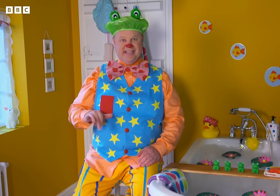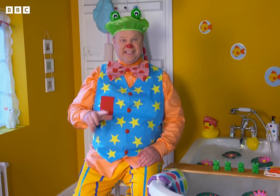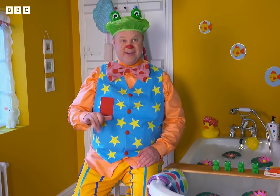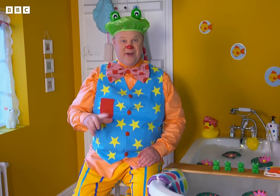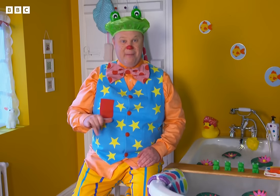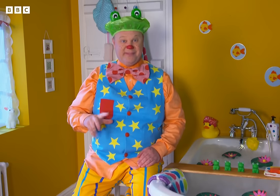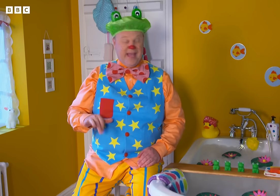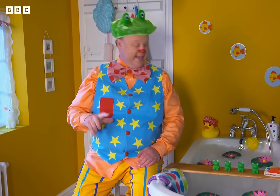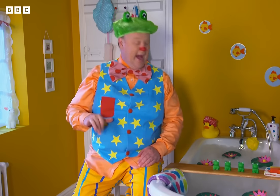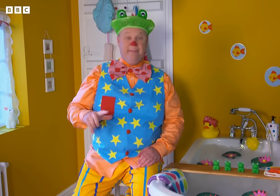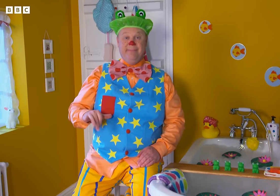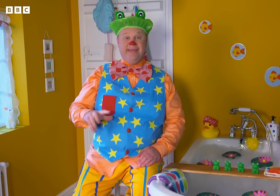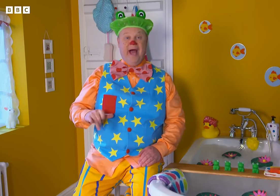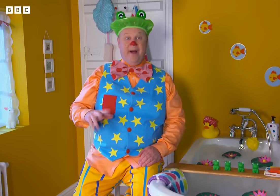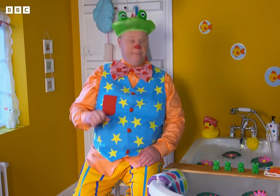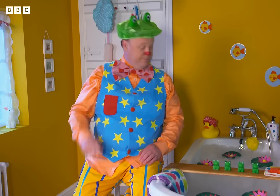delicious grubs. Yum, yum!